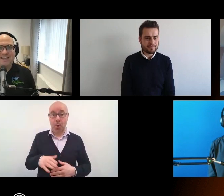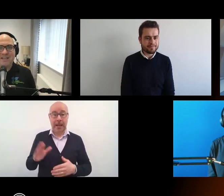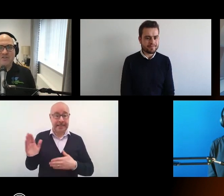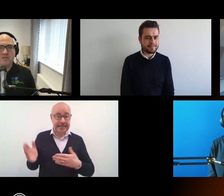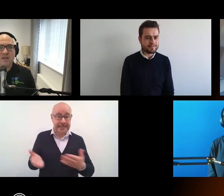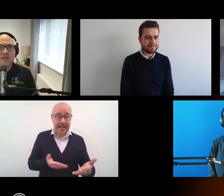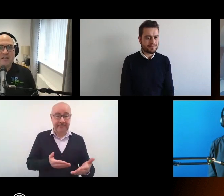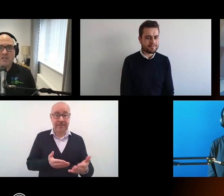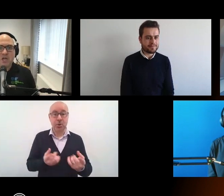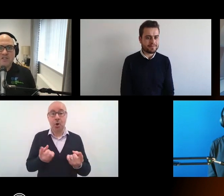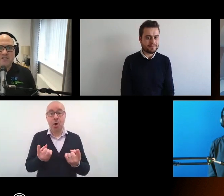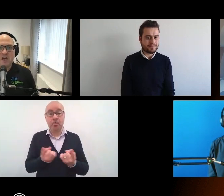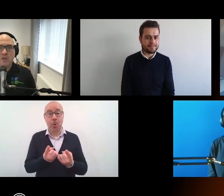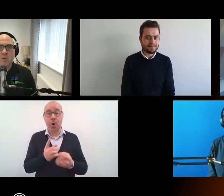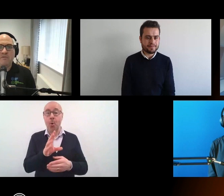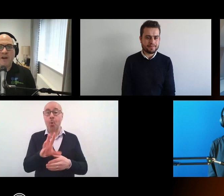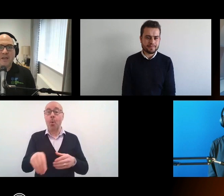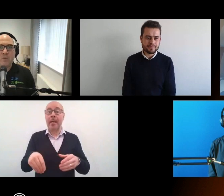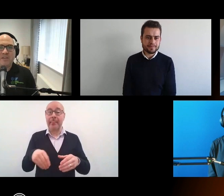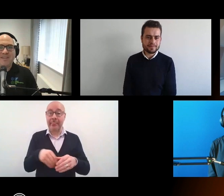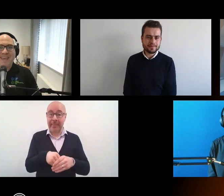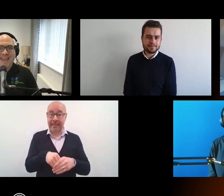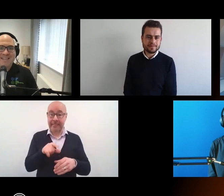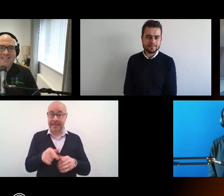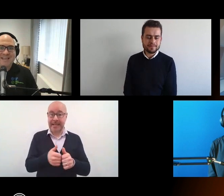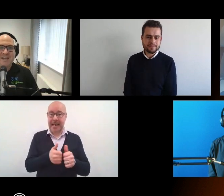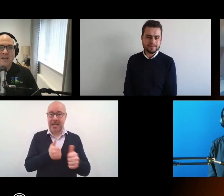the events industry, the chances are you will find